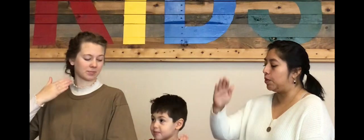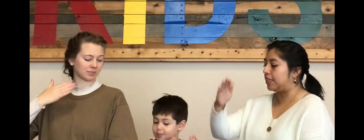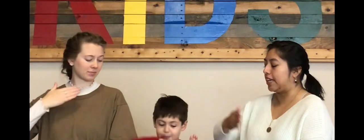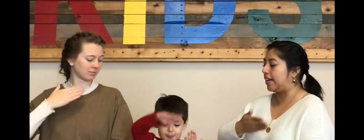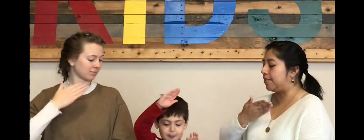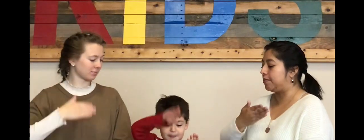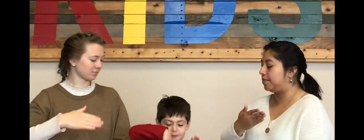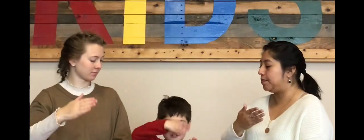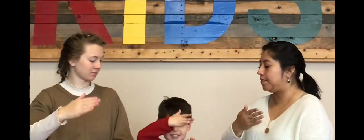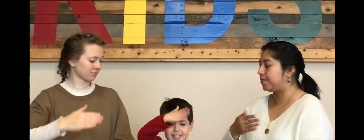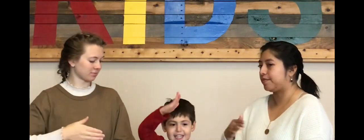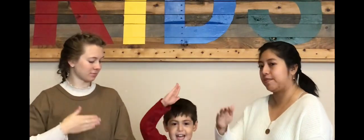Música.